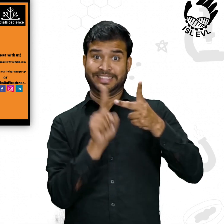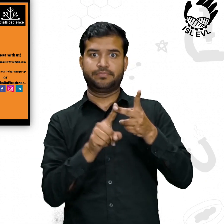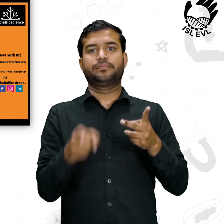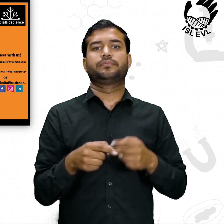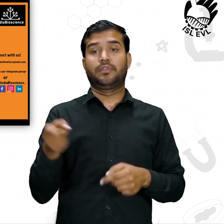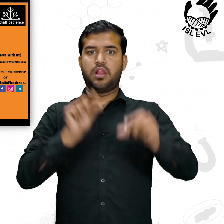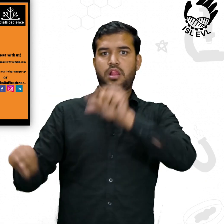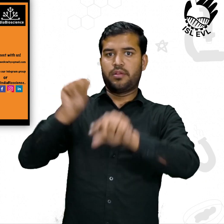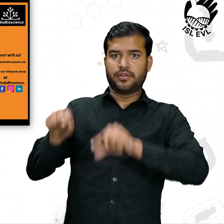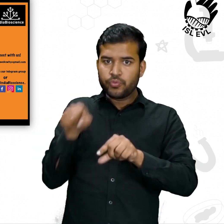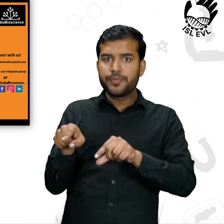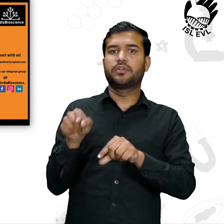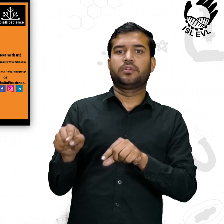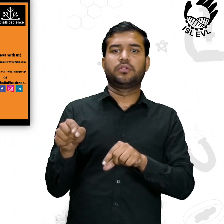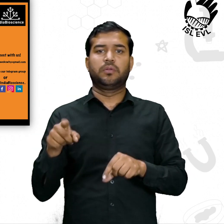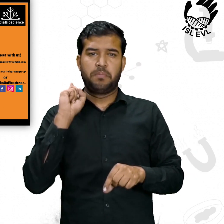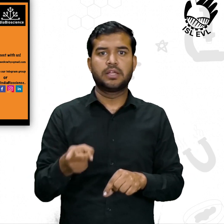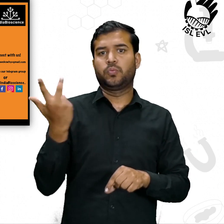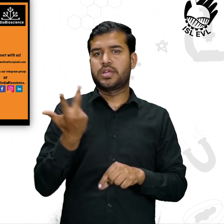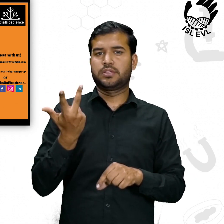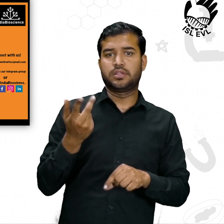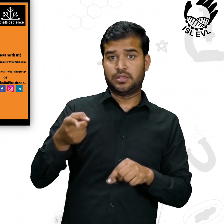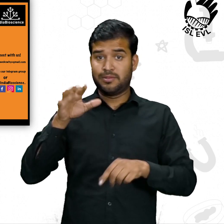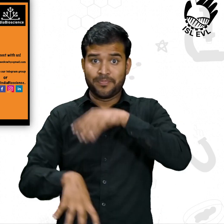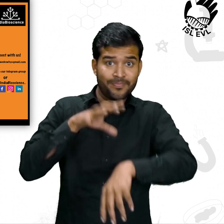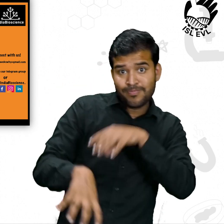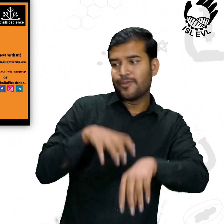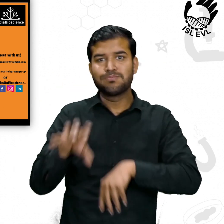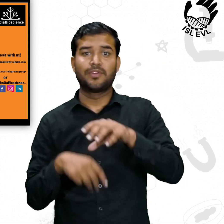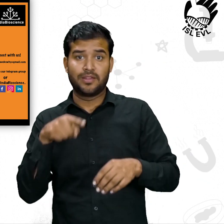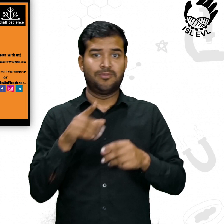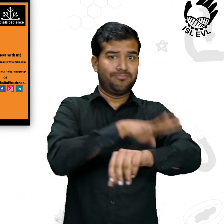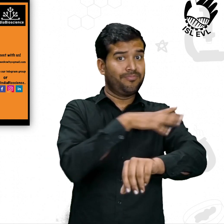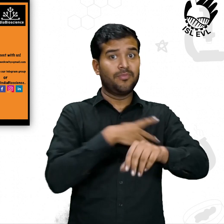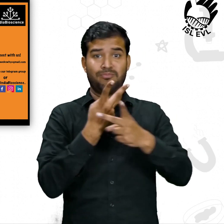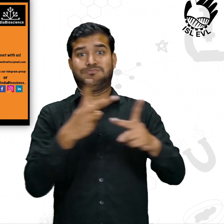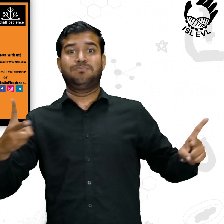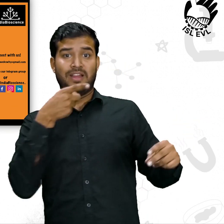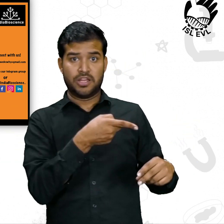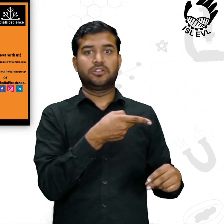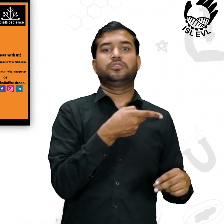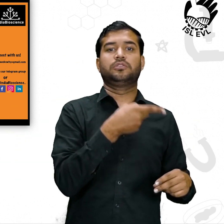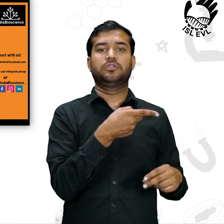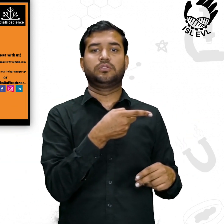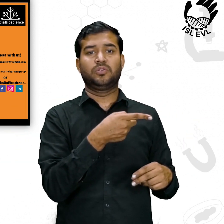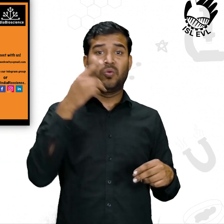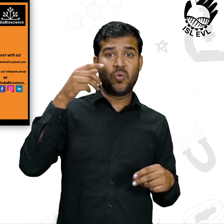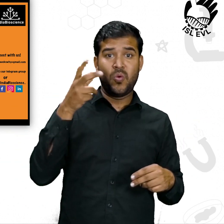their blood samples, or what I use, we call it as non-invasive sampling. Like we use fecal samples or urine samples or hair samples, something